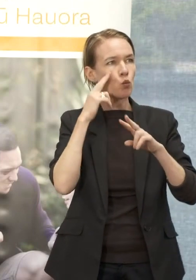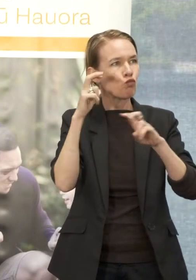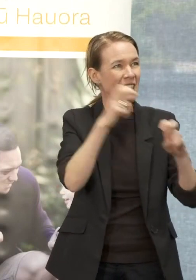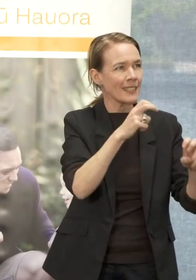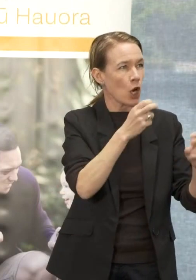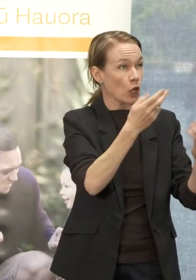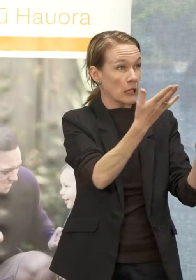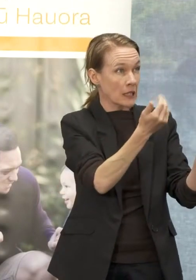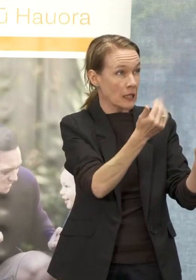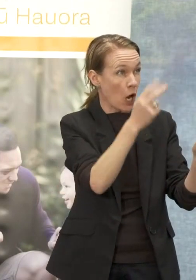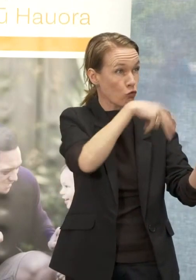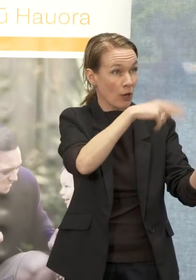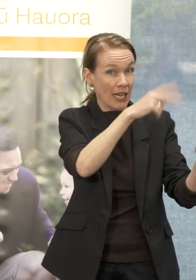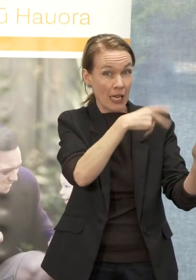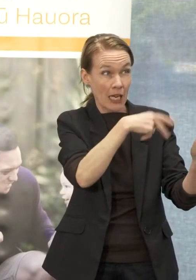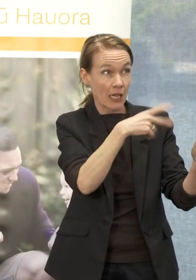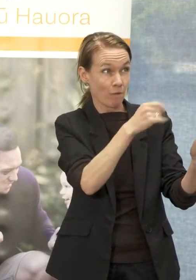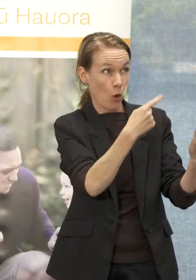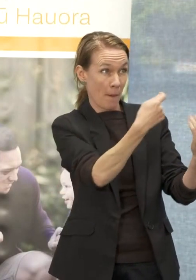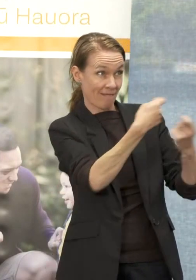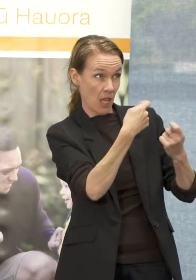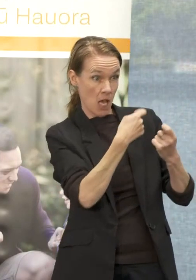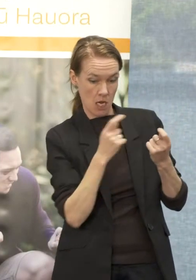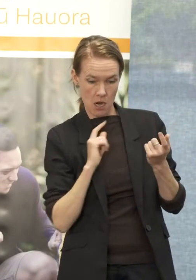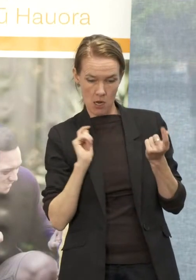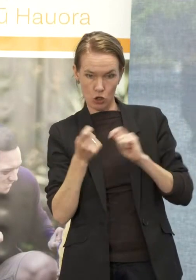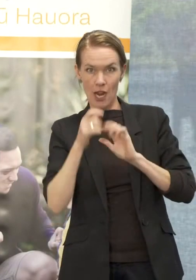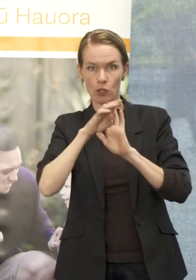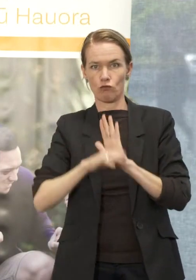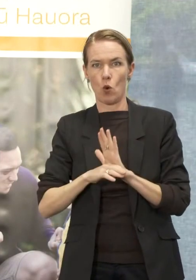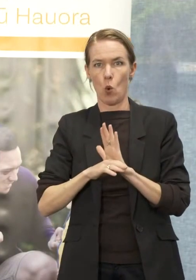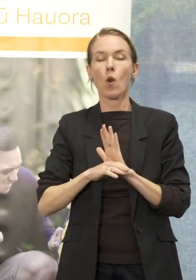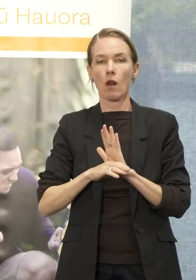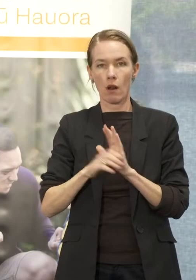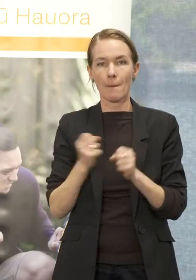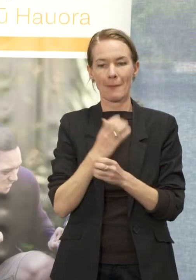latest science and research around this disease.